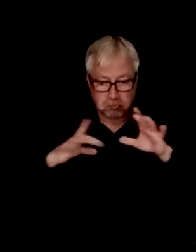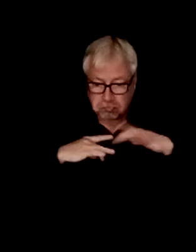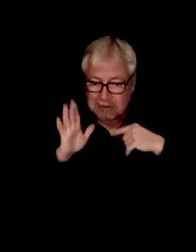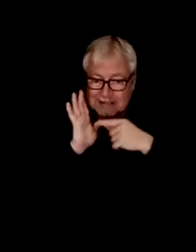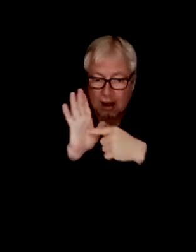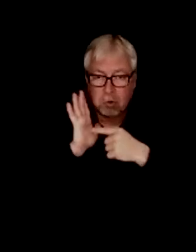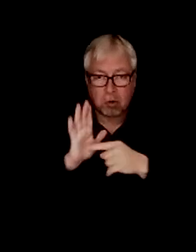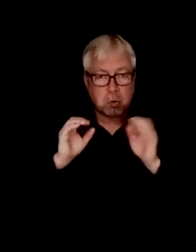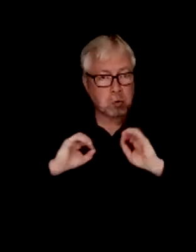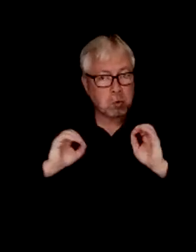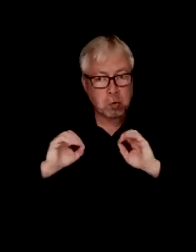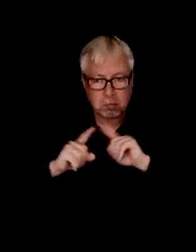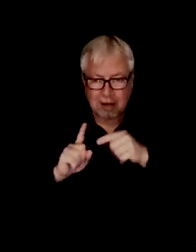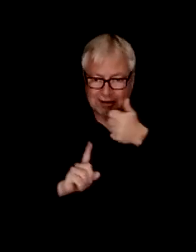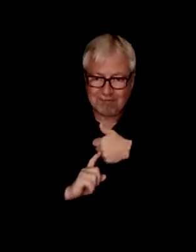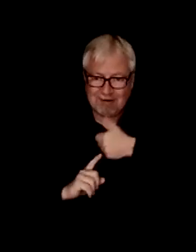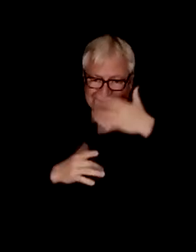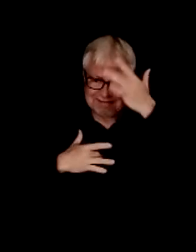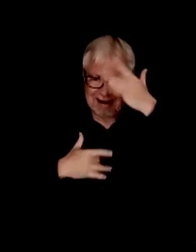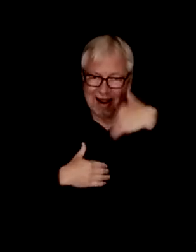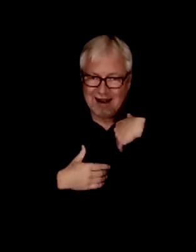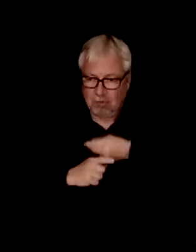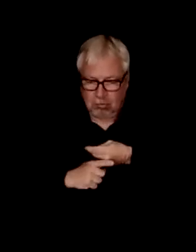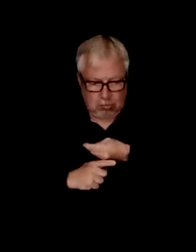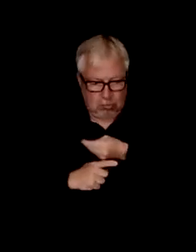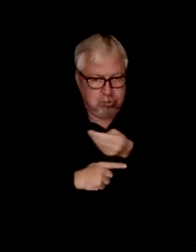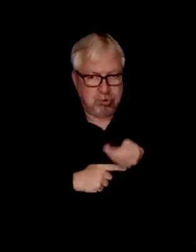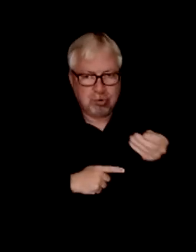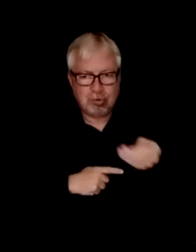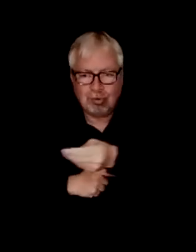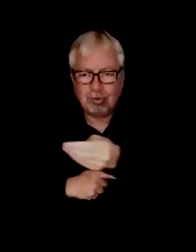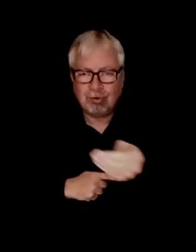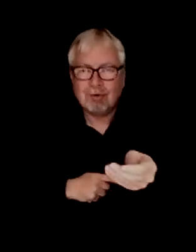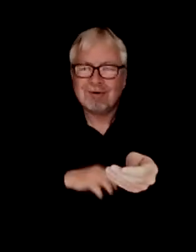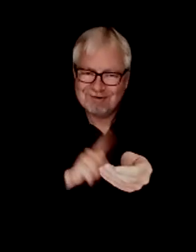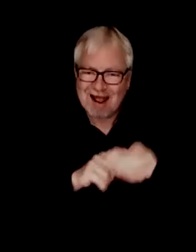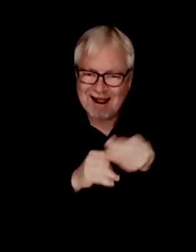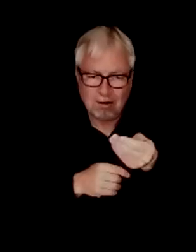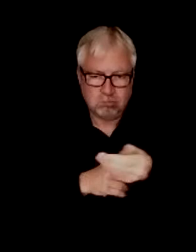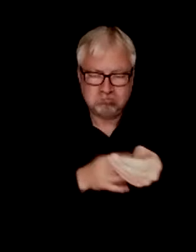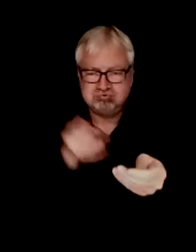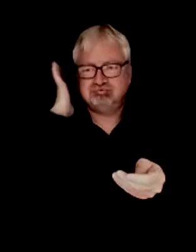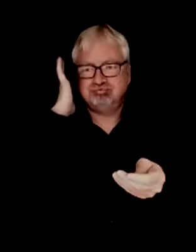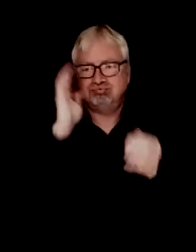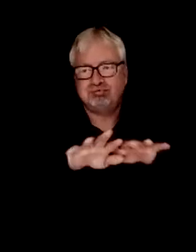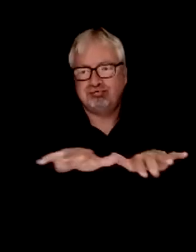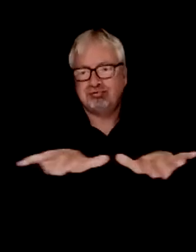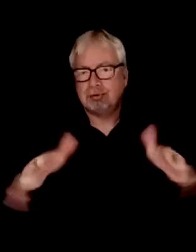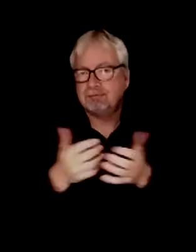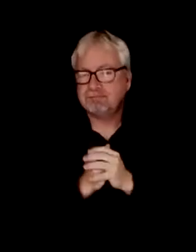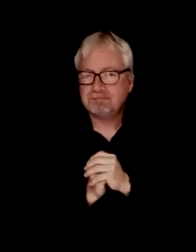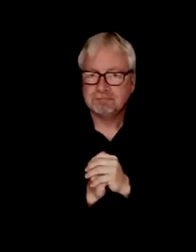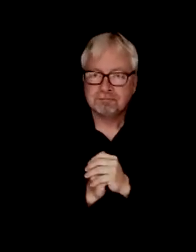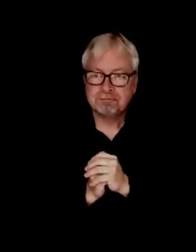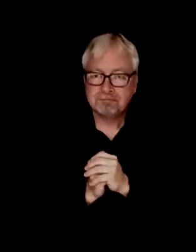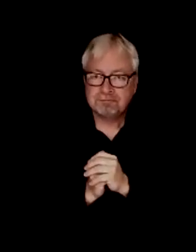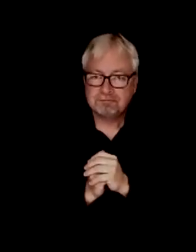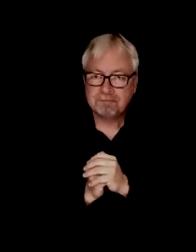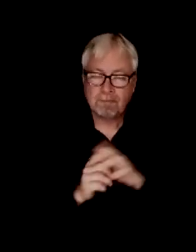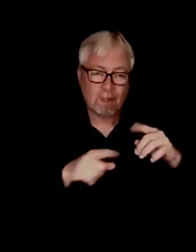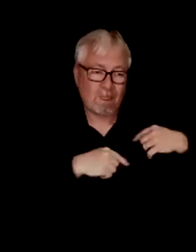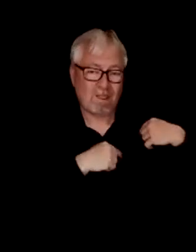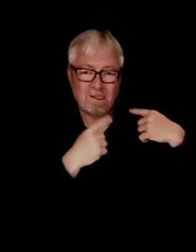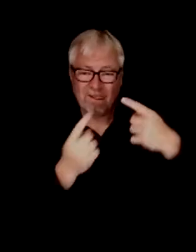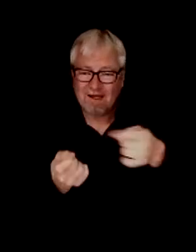vulnerable people in their family and broader community. And as we have been talking a lot about, even as we